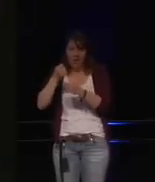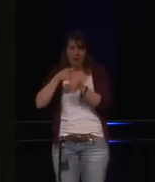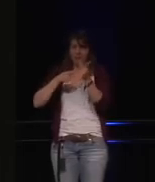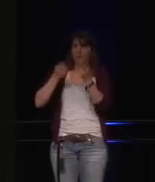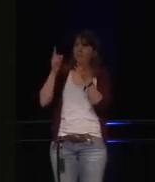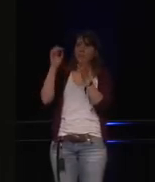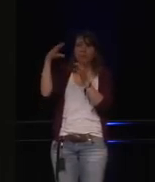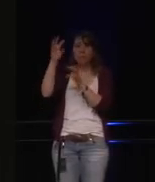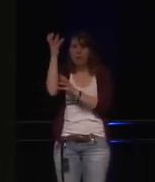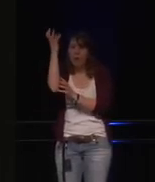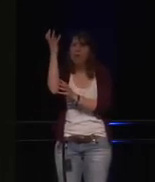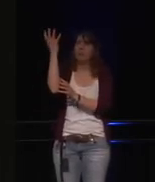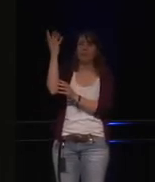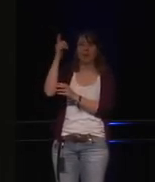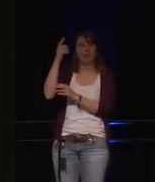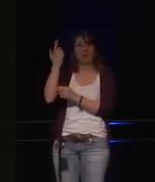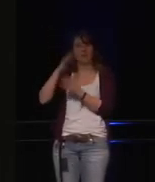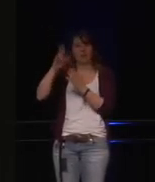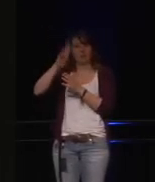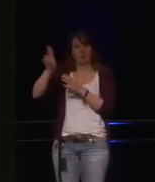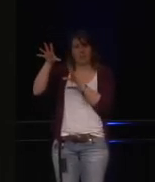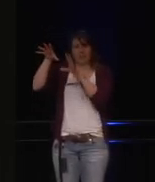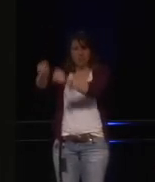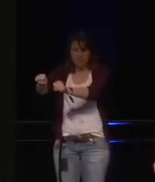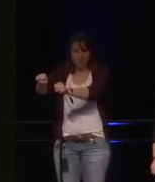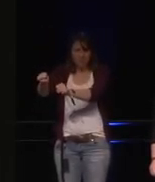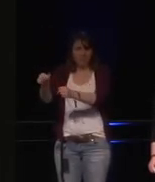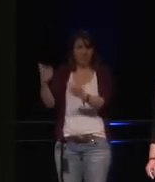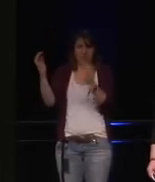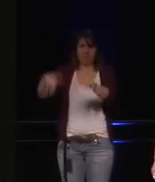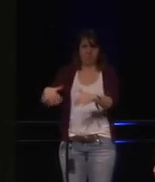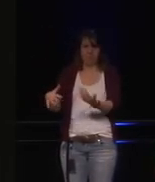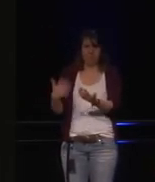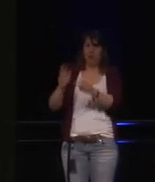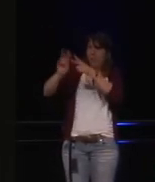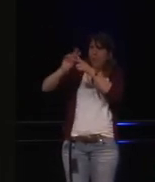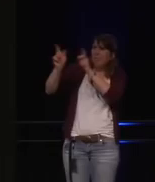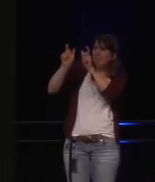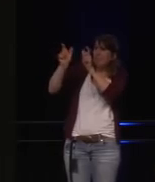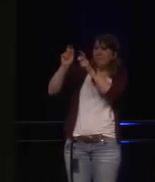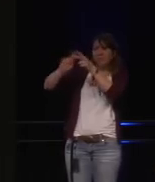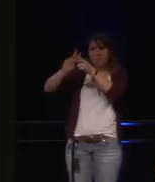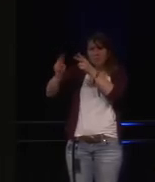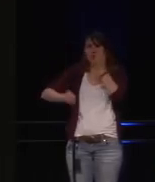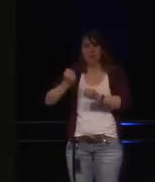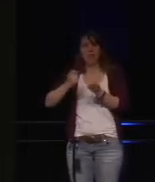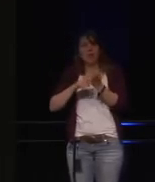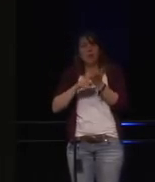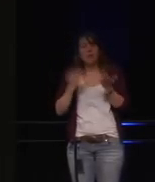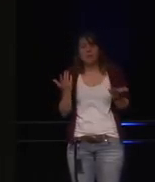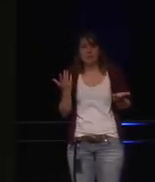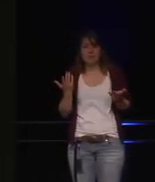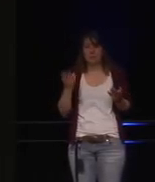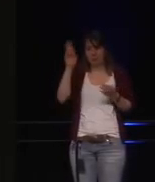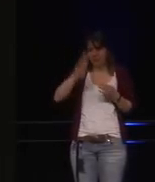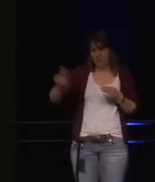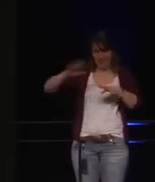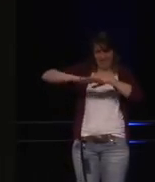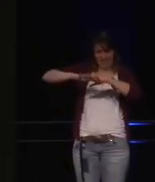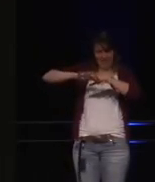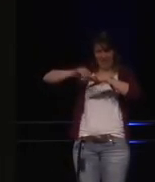This was very, very, very difficult to get fixed, because they couldn't take the university network